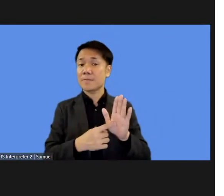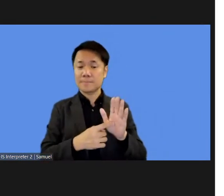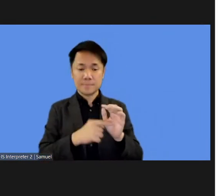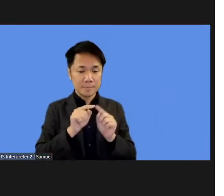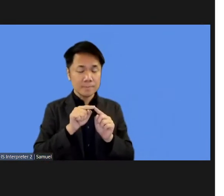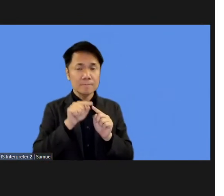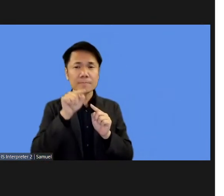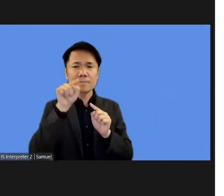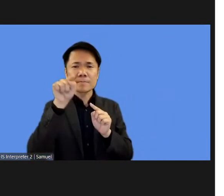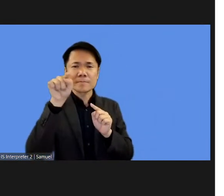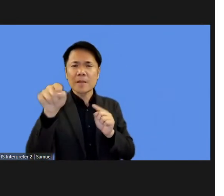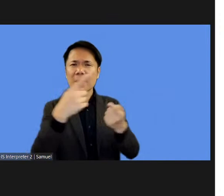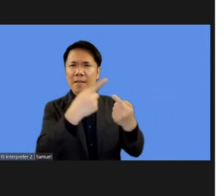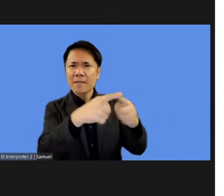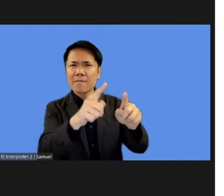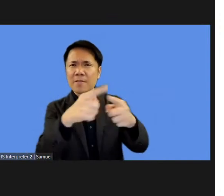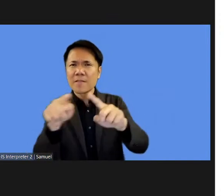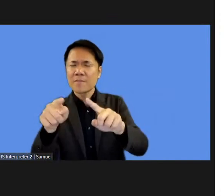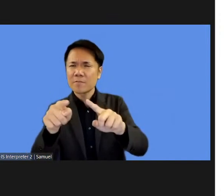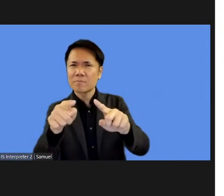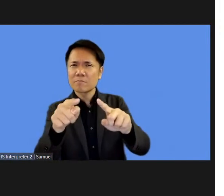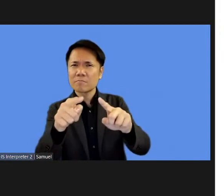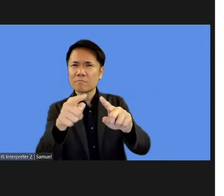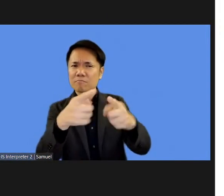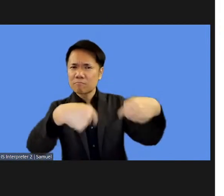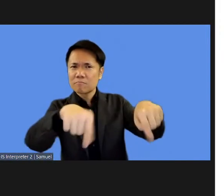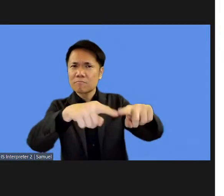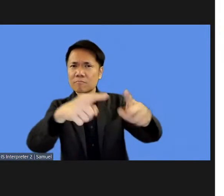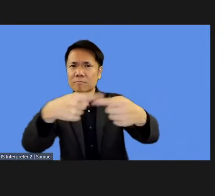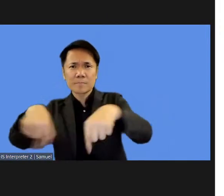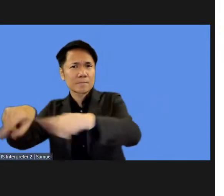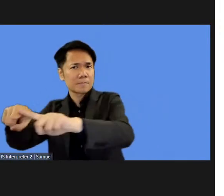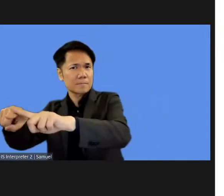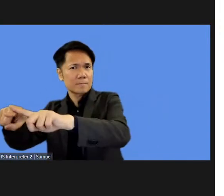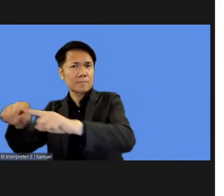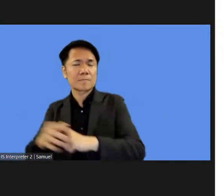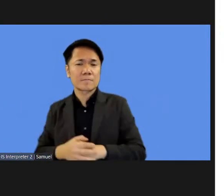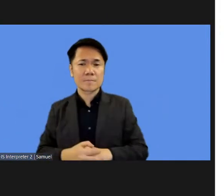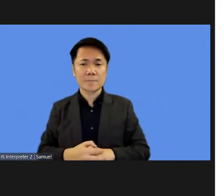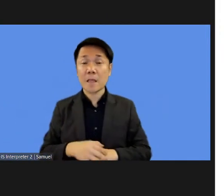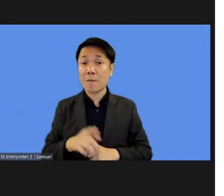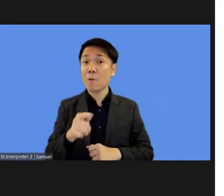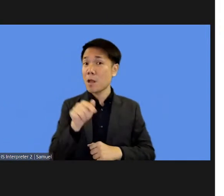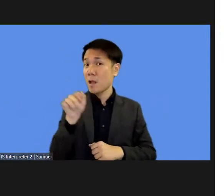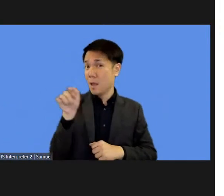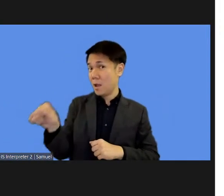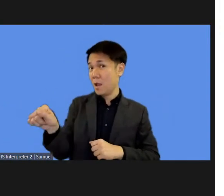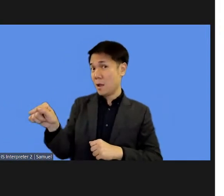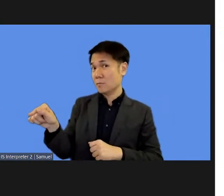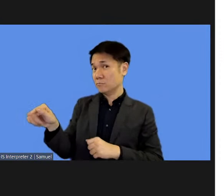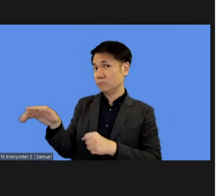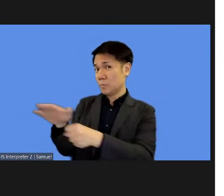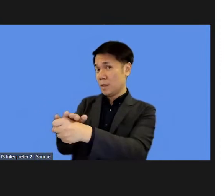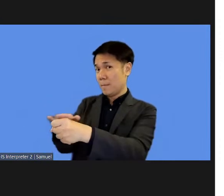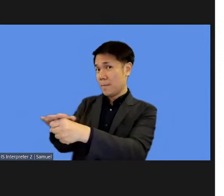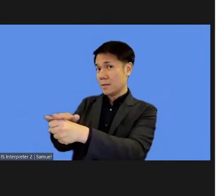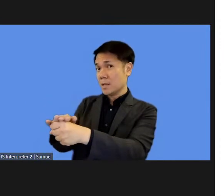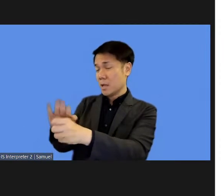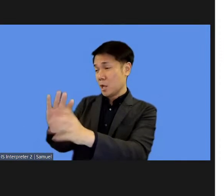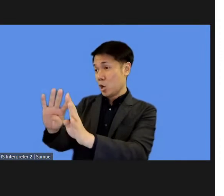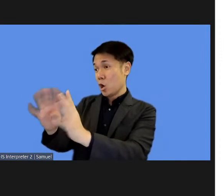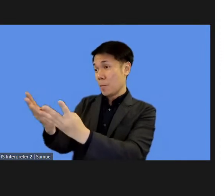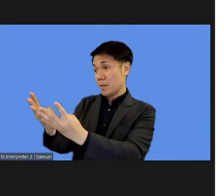IGAD, etc., to work with the basin committees that they have there, the international river